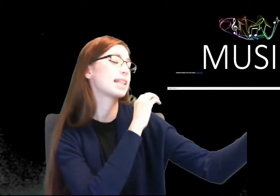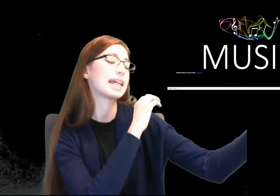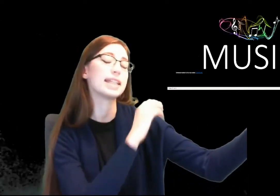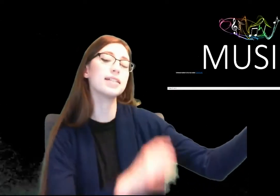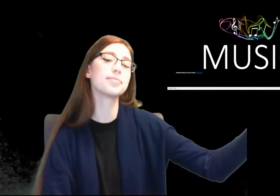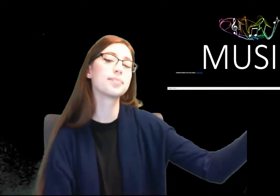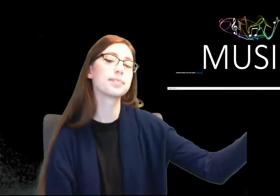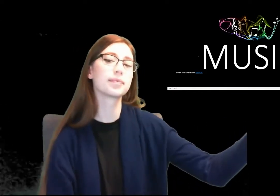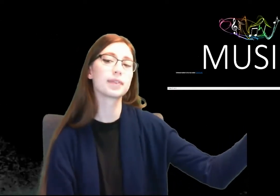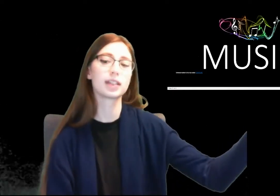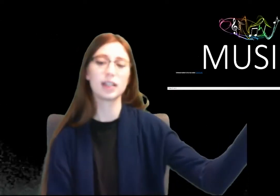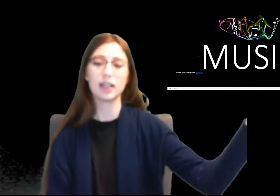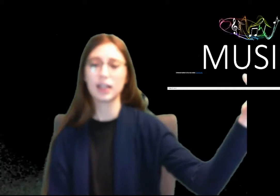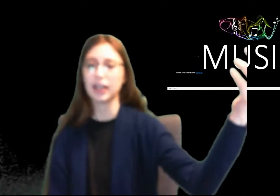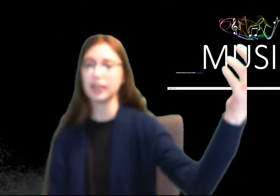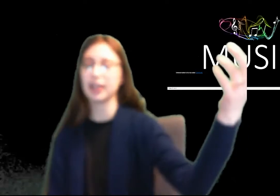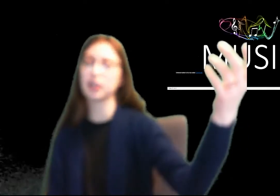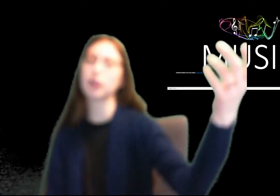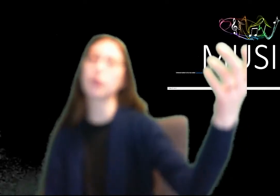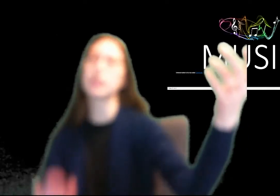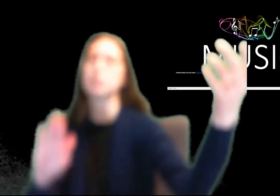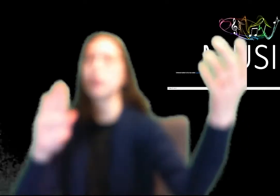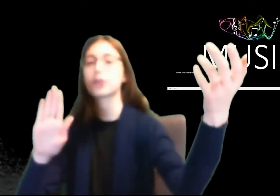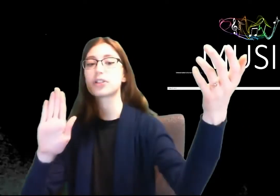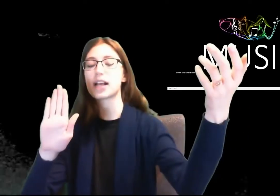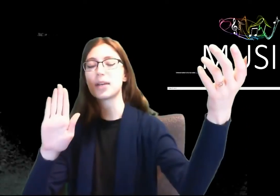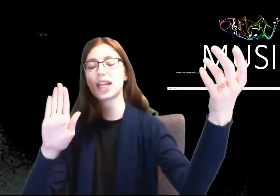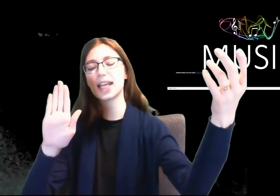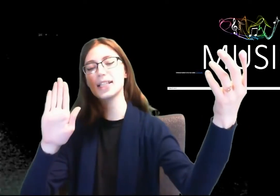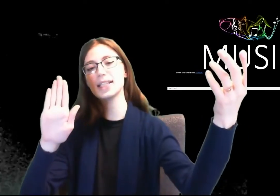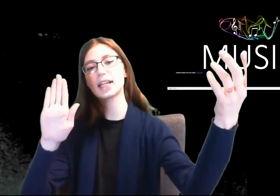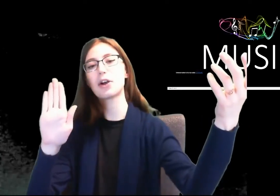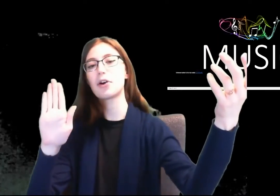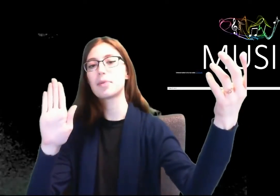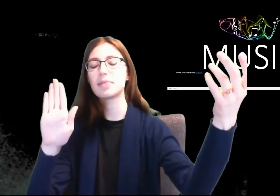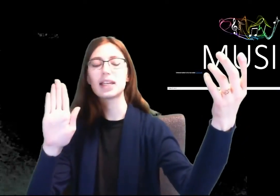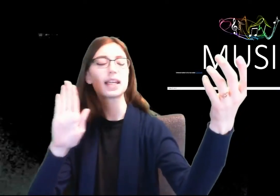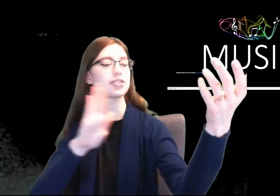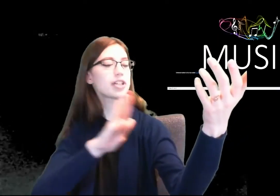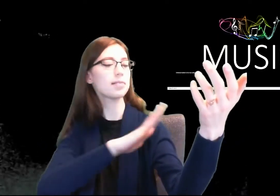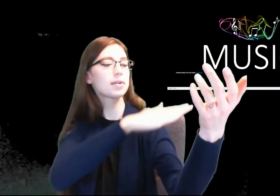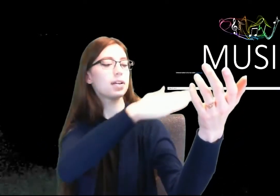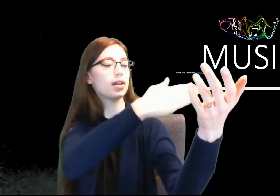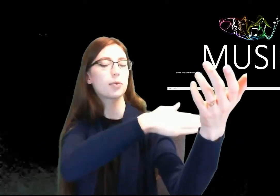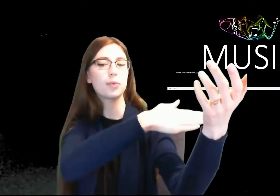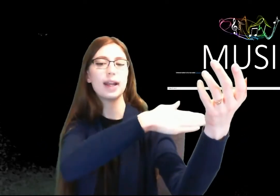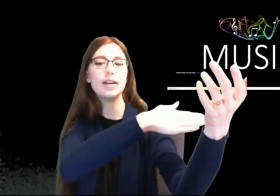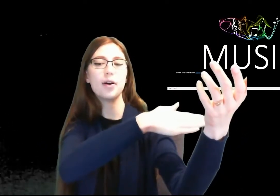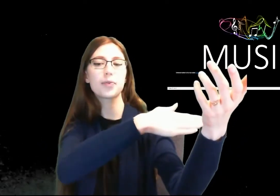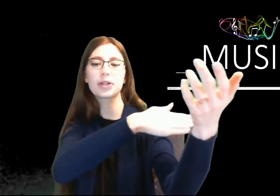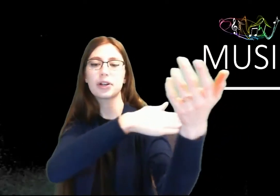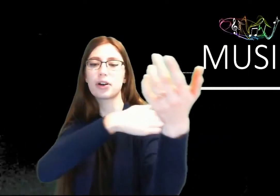violin. And then you're going to put your dominant hand in an open B hand shape right over your